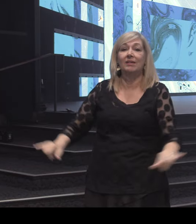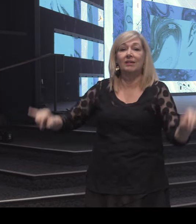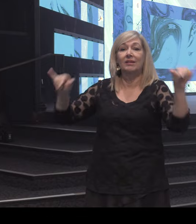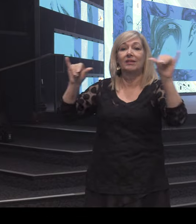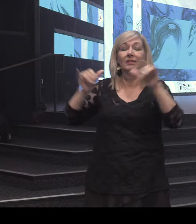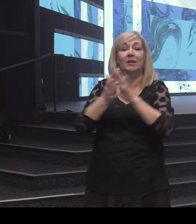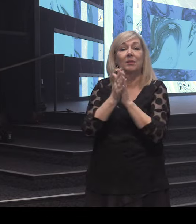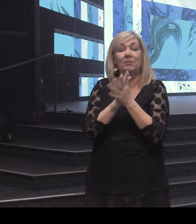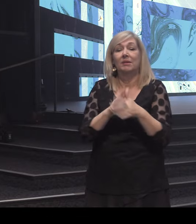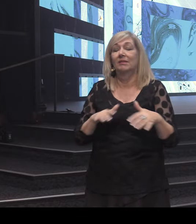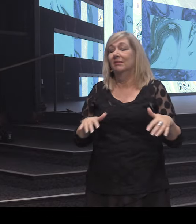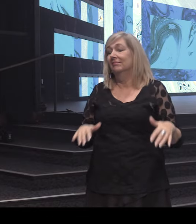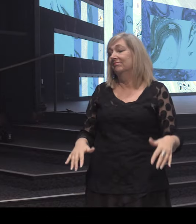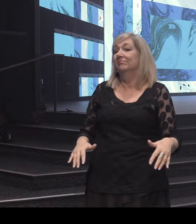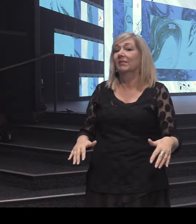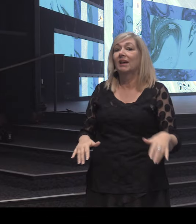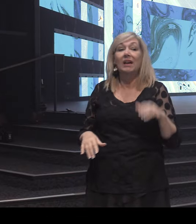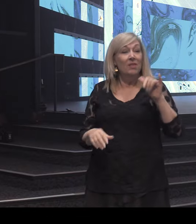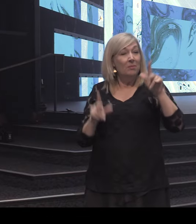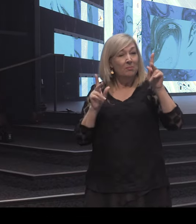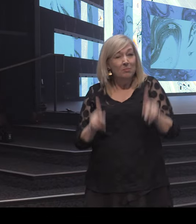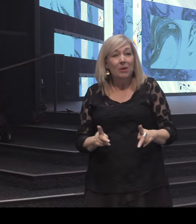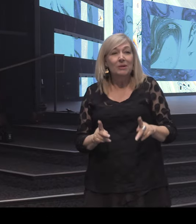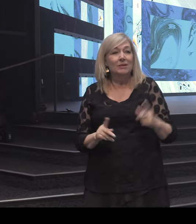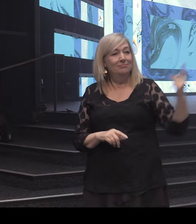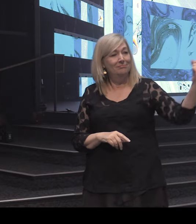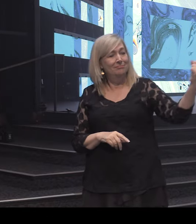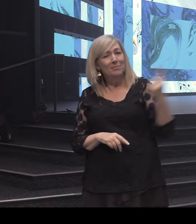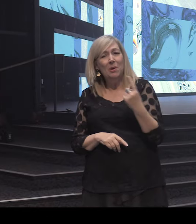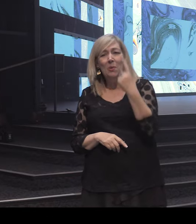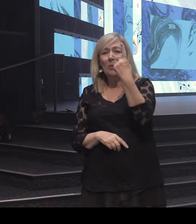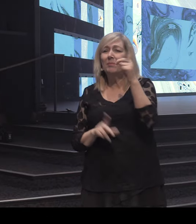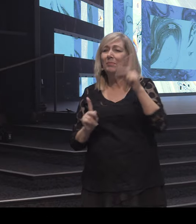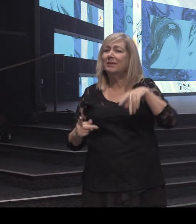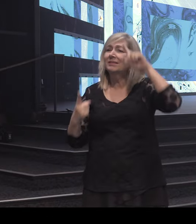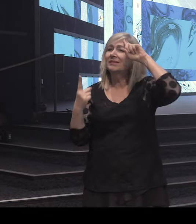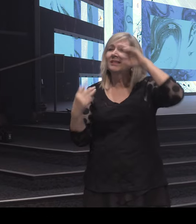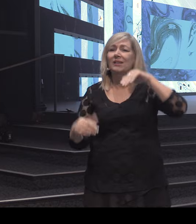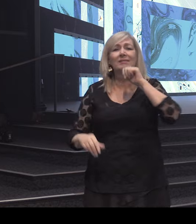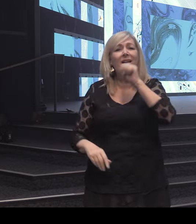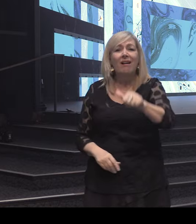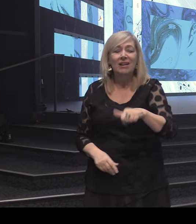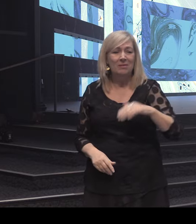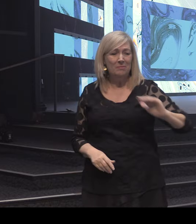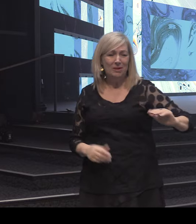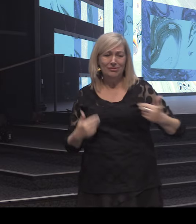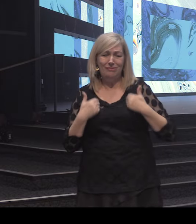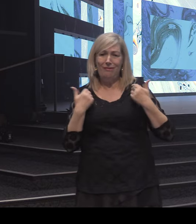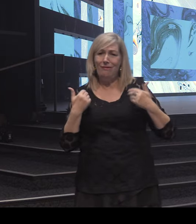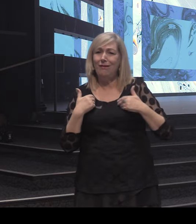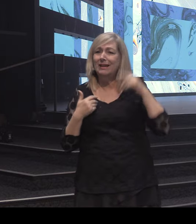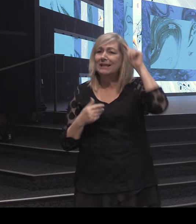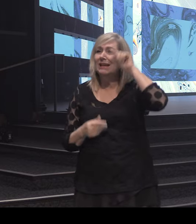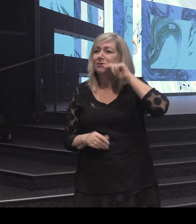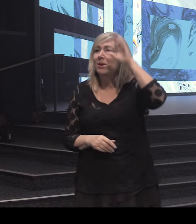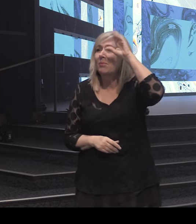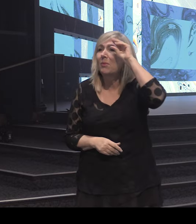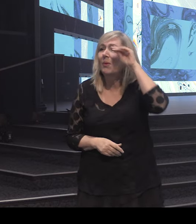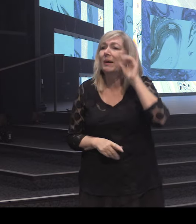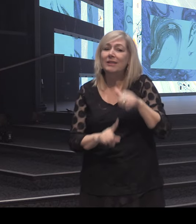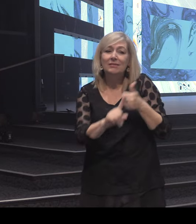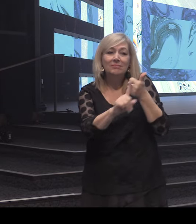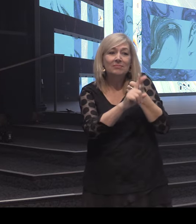But praise God, an unexpected person was about to enter the stage. a little teenage boy from the valley, from the